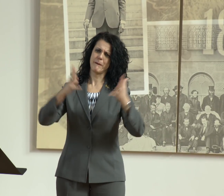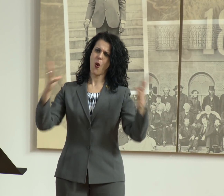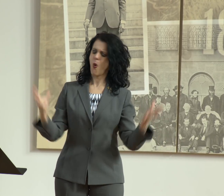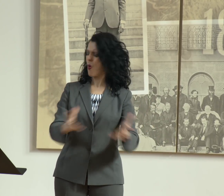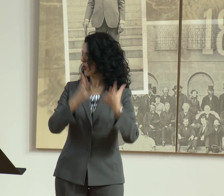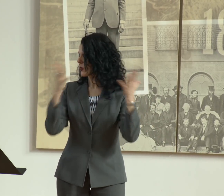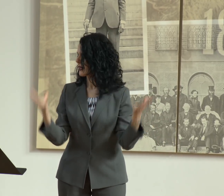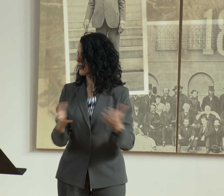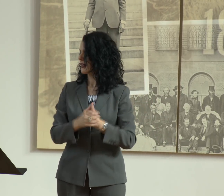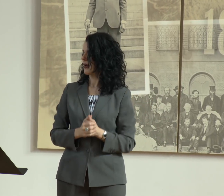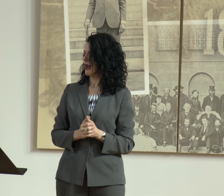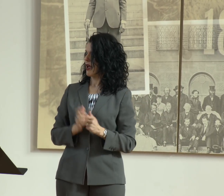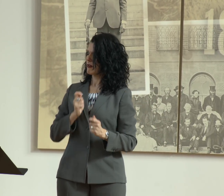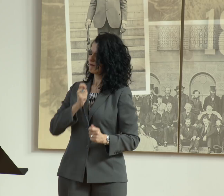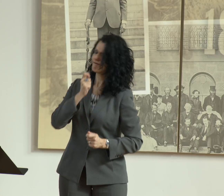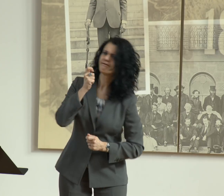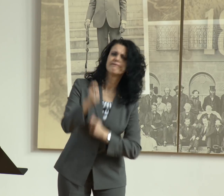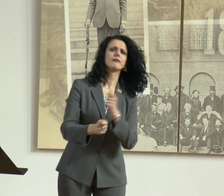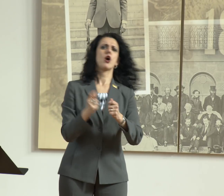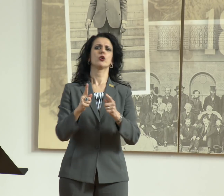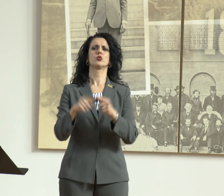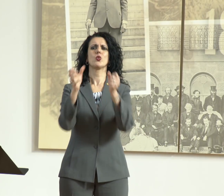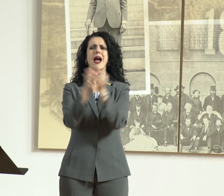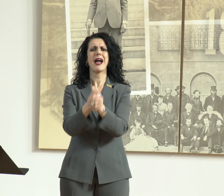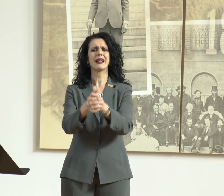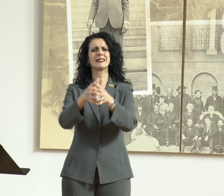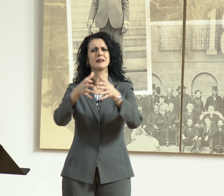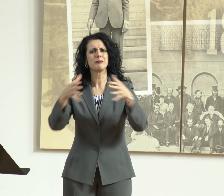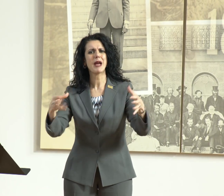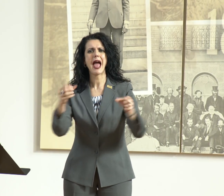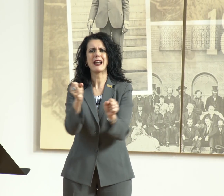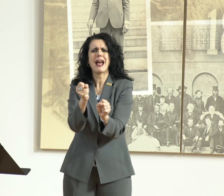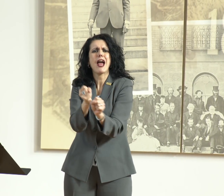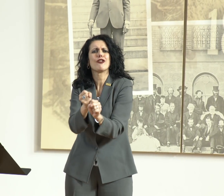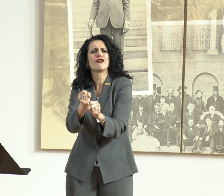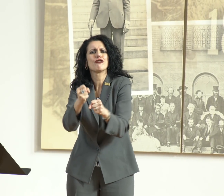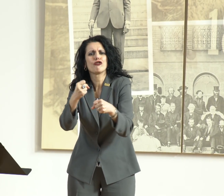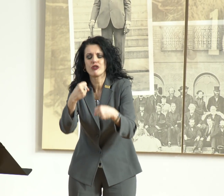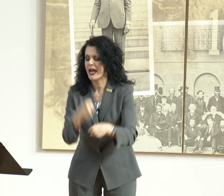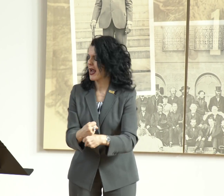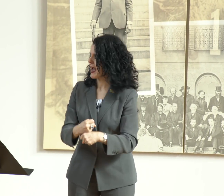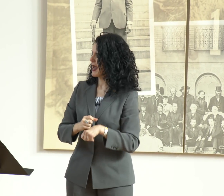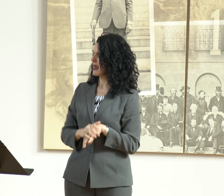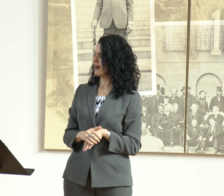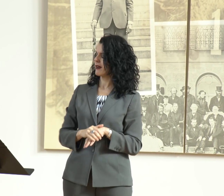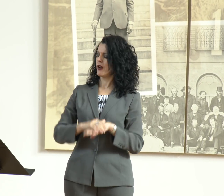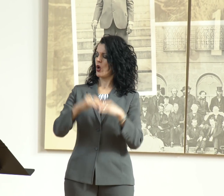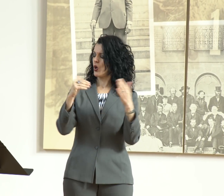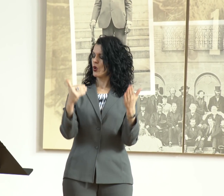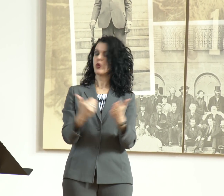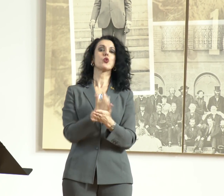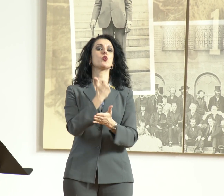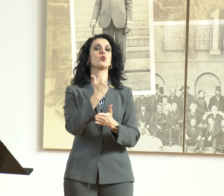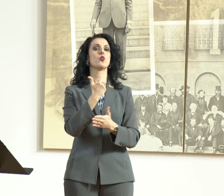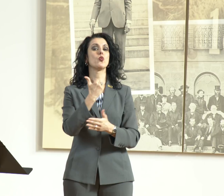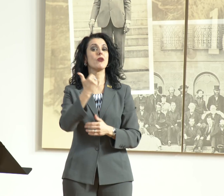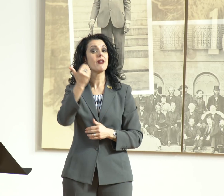Those funds focus again on performing and contribution to expanding and